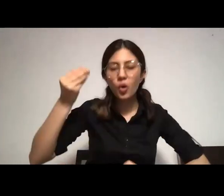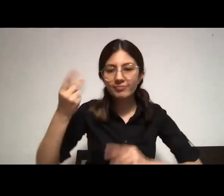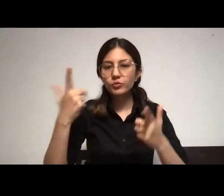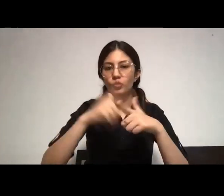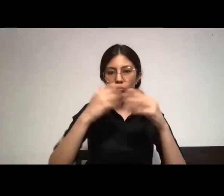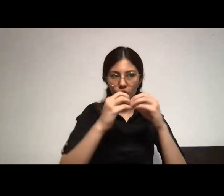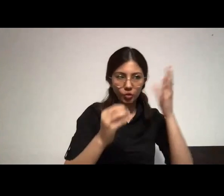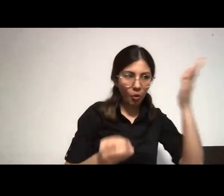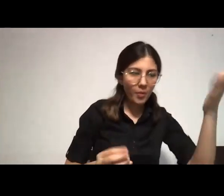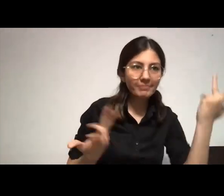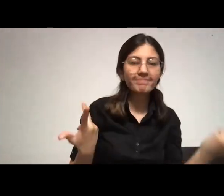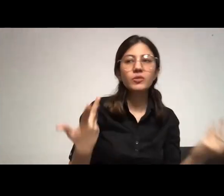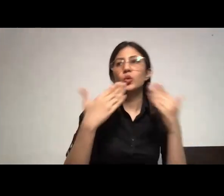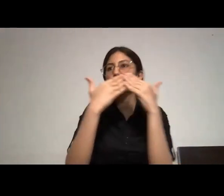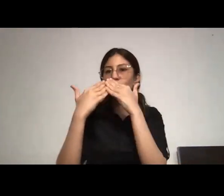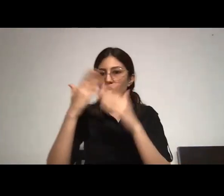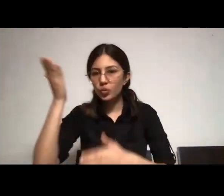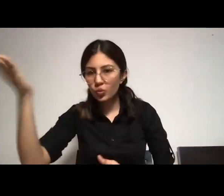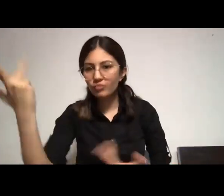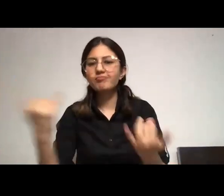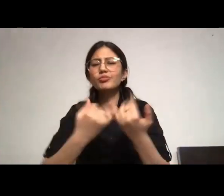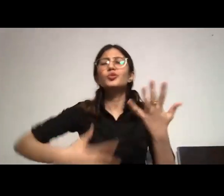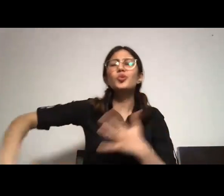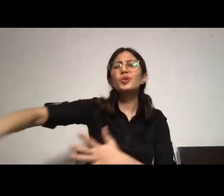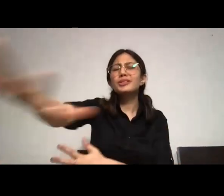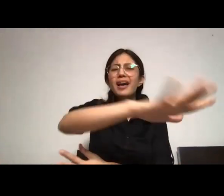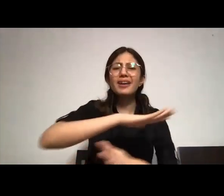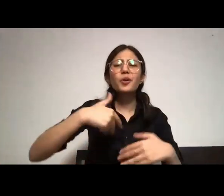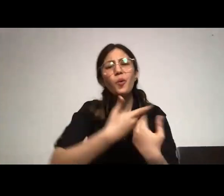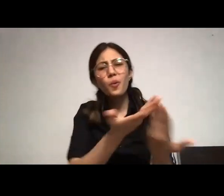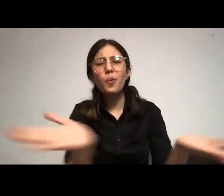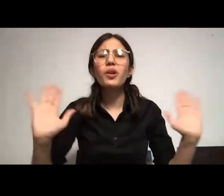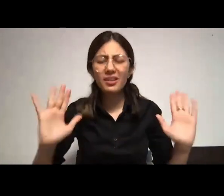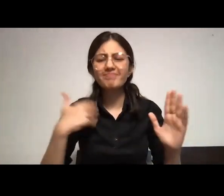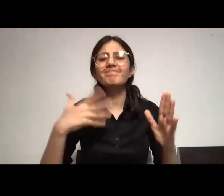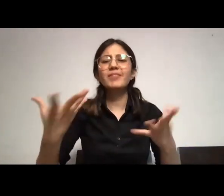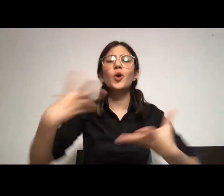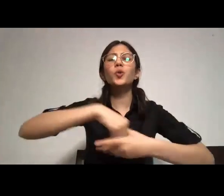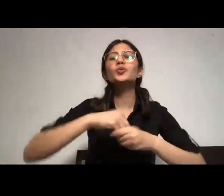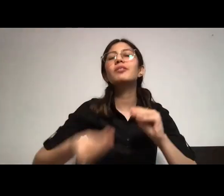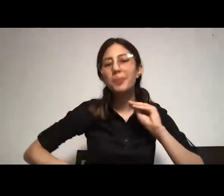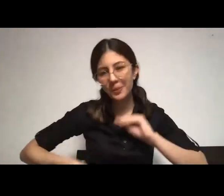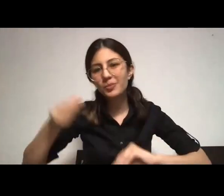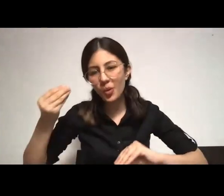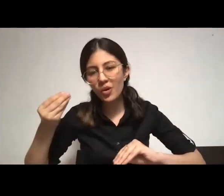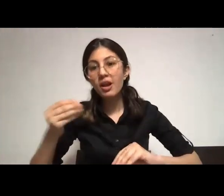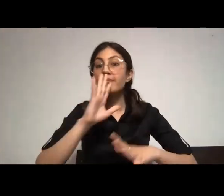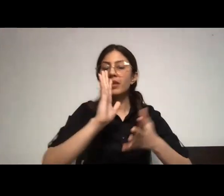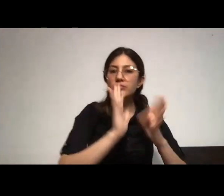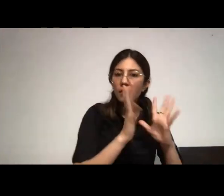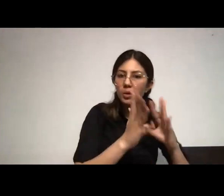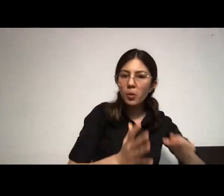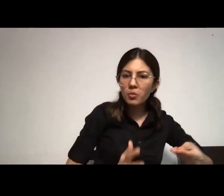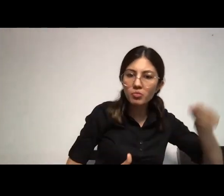at schools and the society in general. This would again eventually lead to the mainstreaming of sign language,